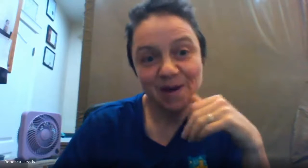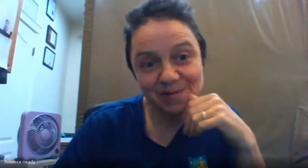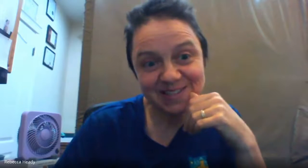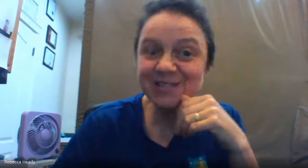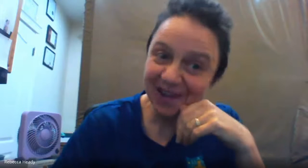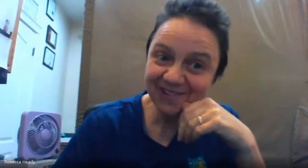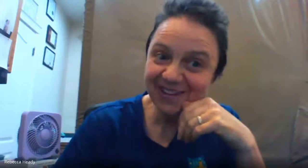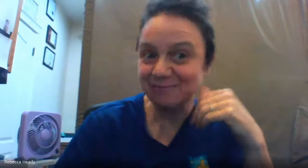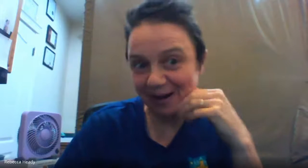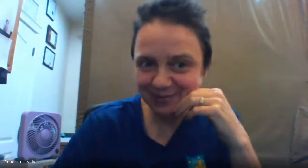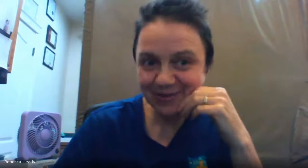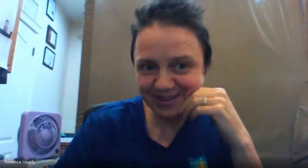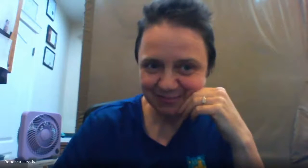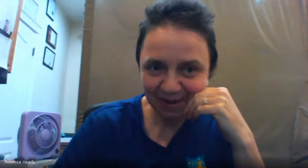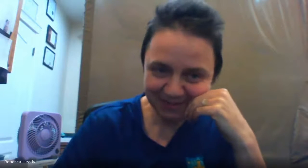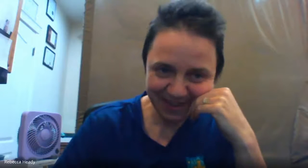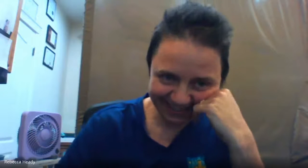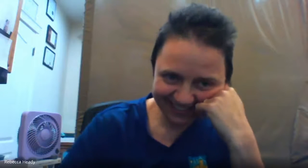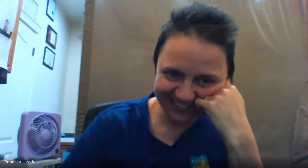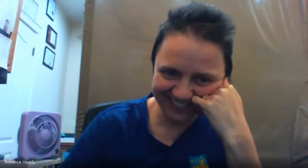Mom has to do everything. Mom, do this. Mom, do that.